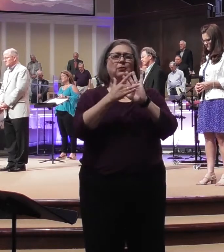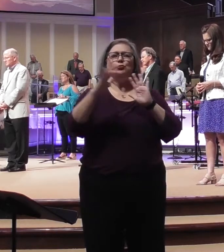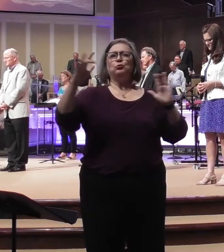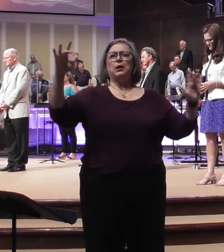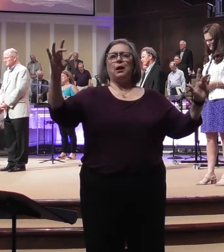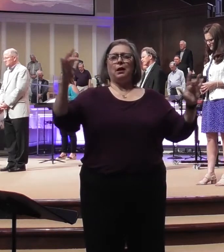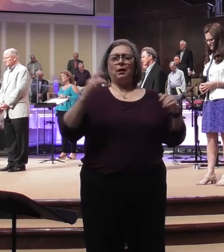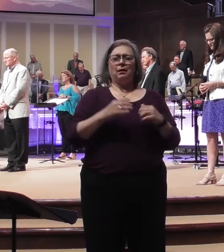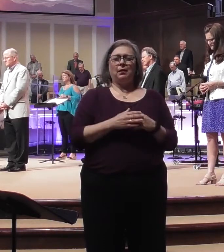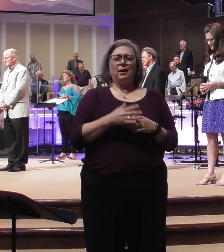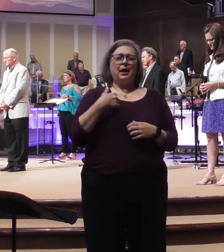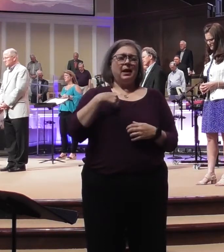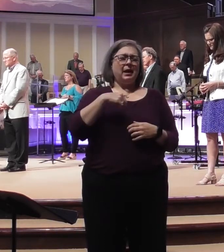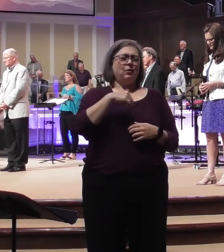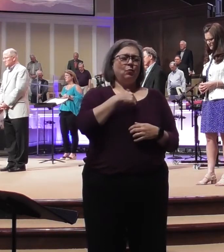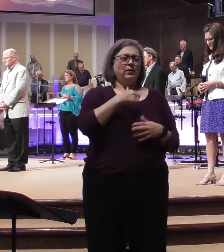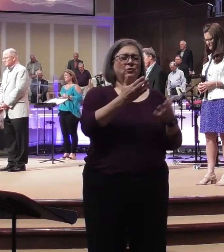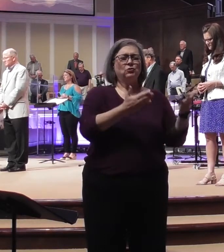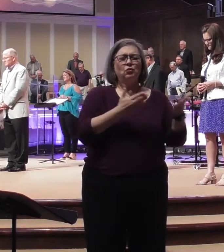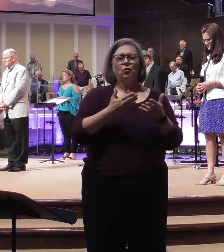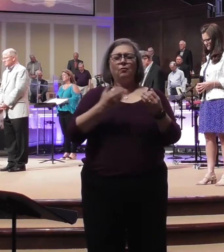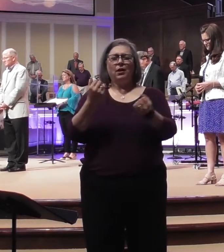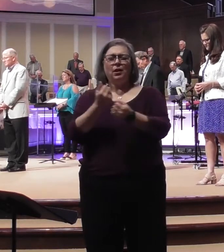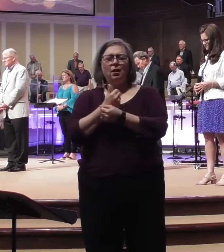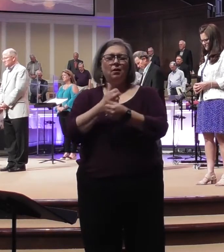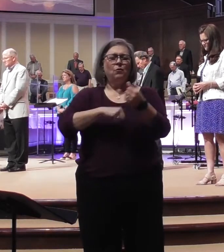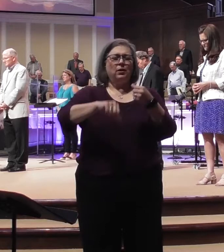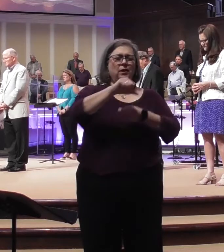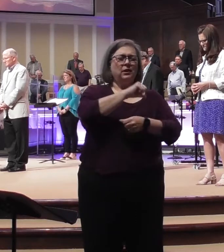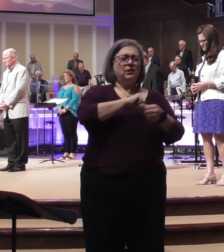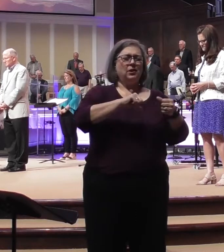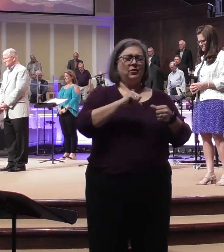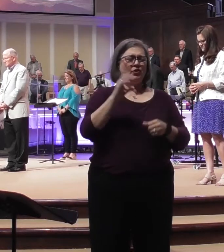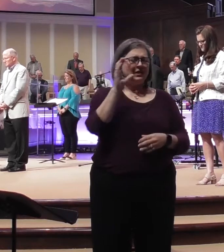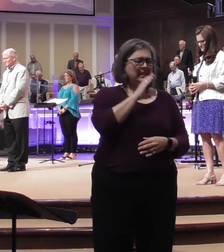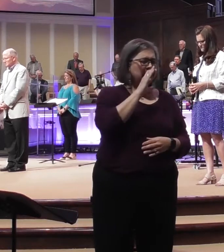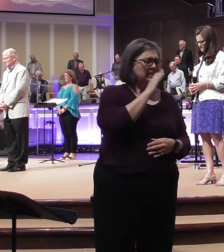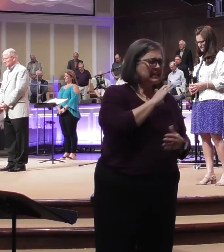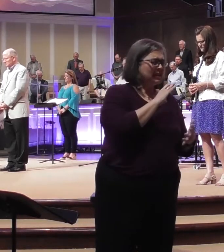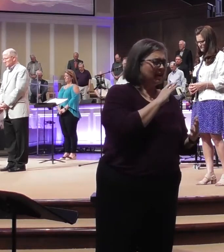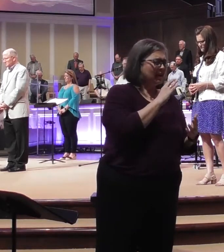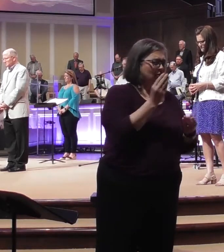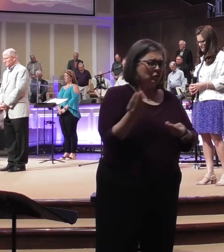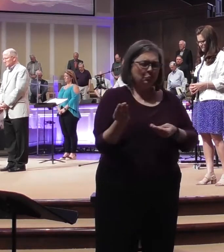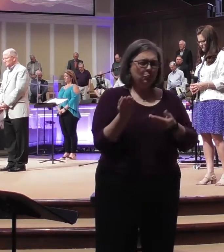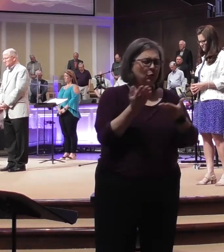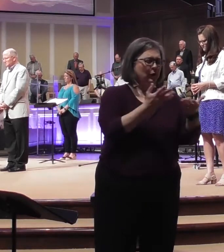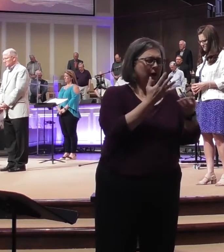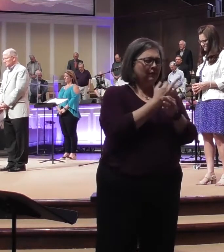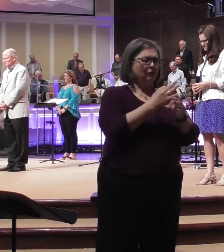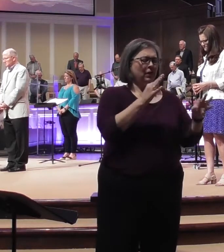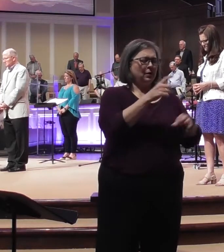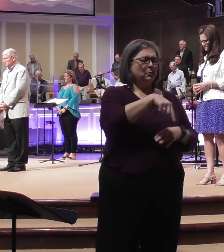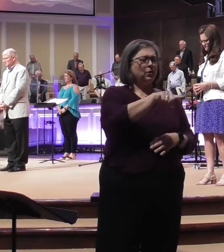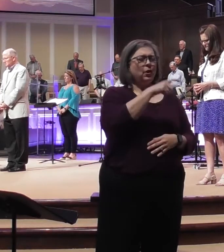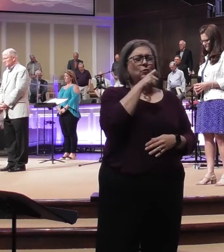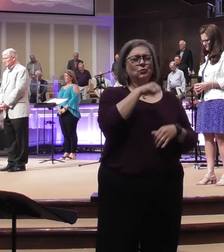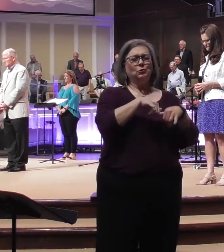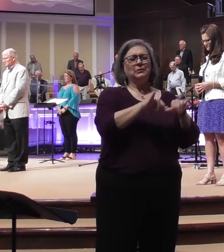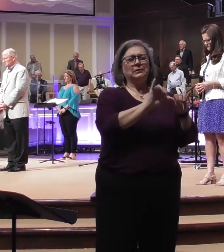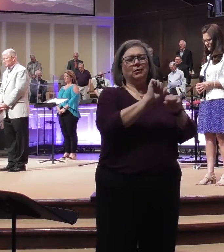one another and serve you and seek to bring freedom to those in bondage.